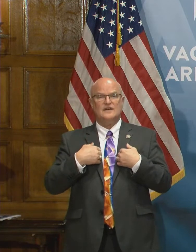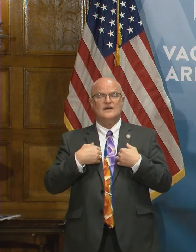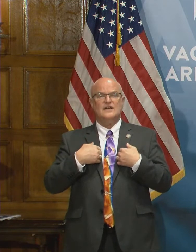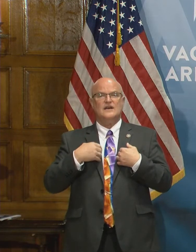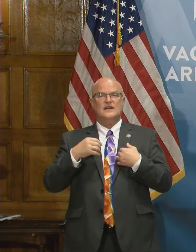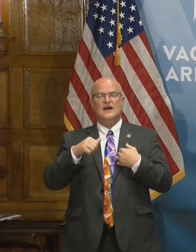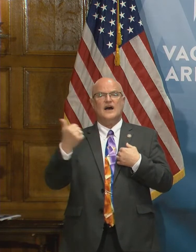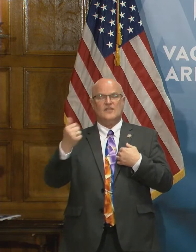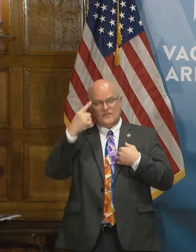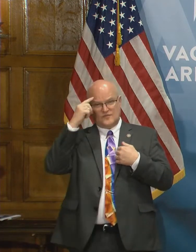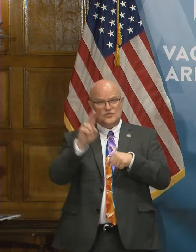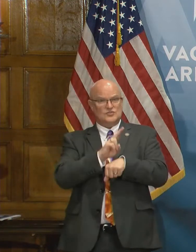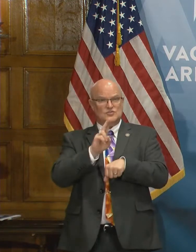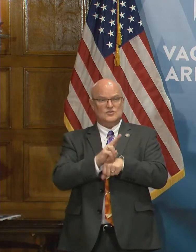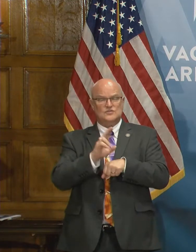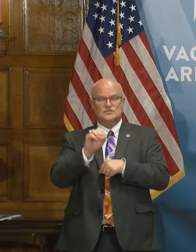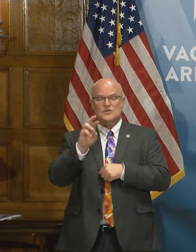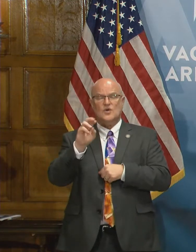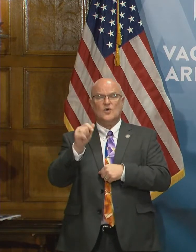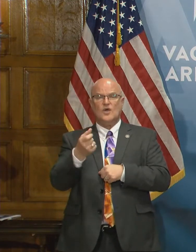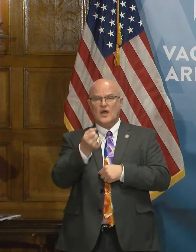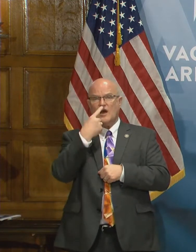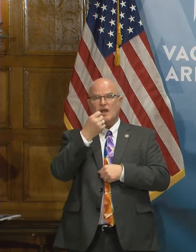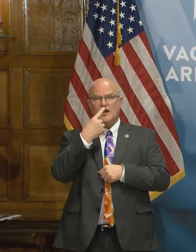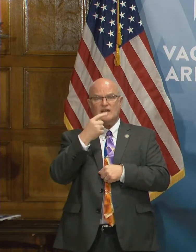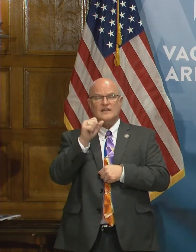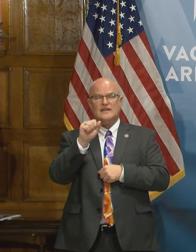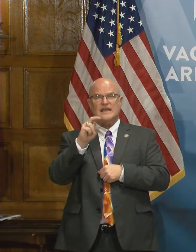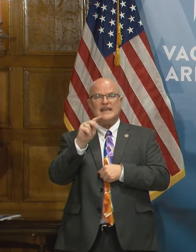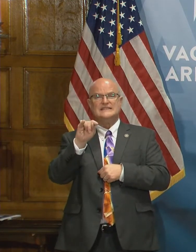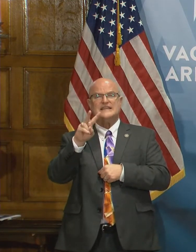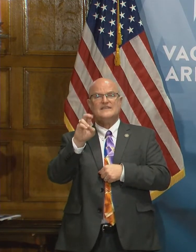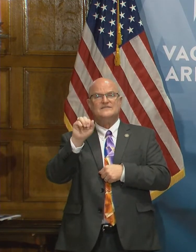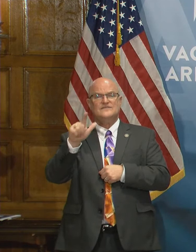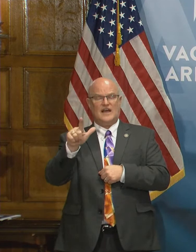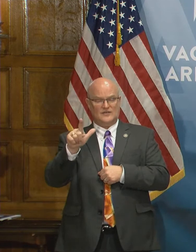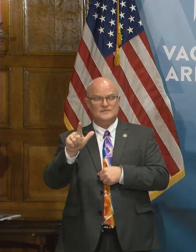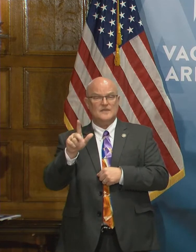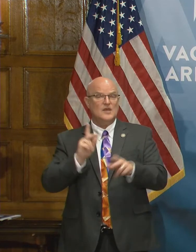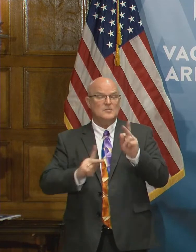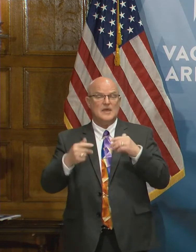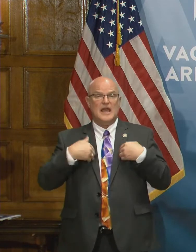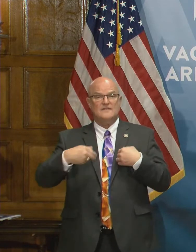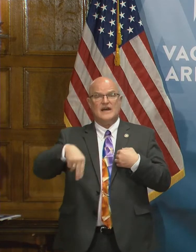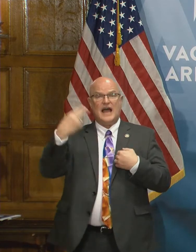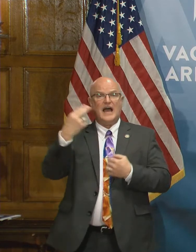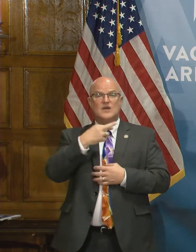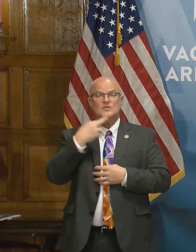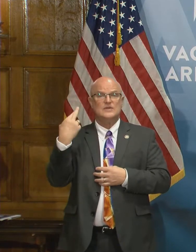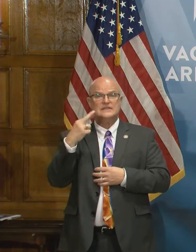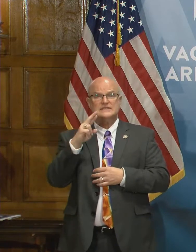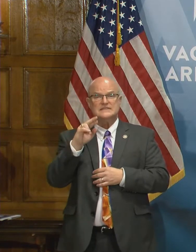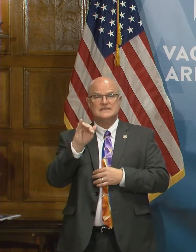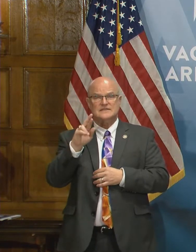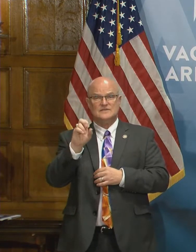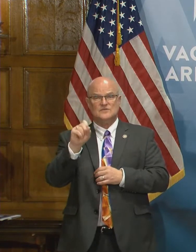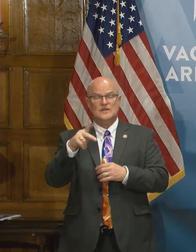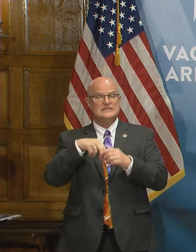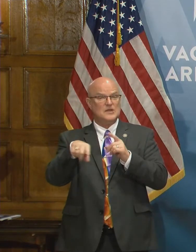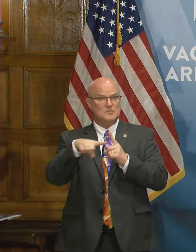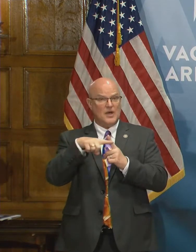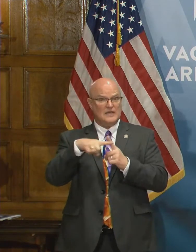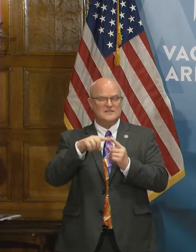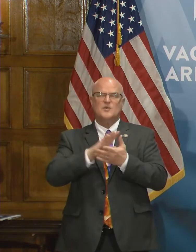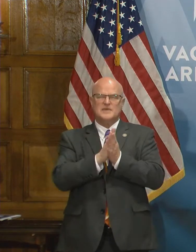molnupiravir available for use. It's an oral antiviral agent. Individuals who have high risk factors and are